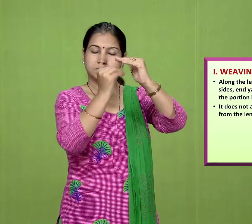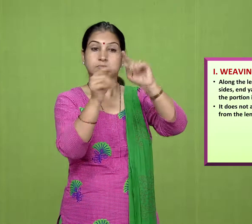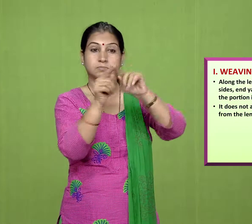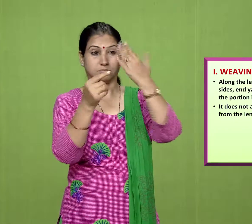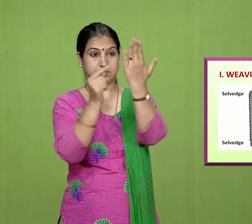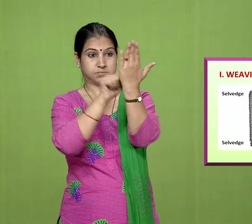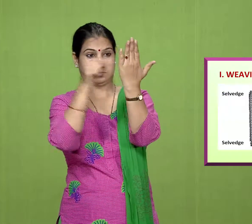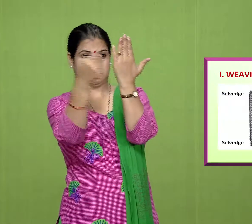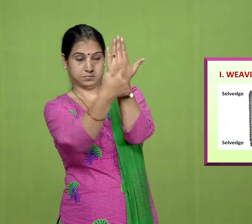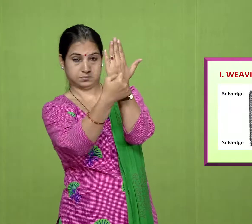selvage.